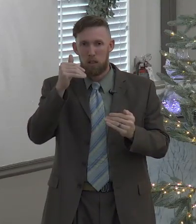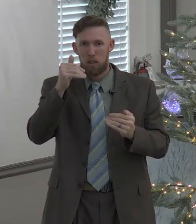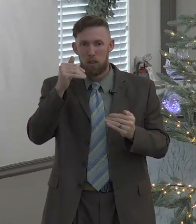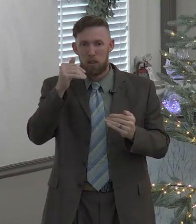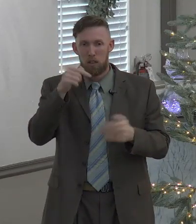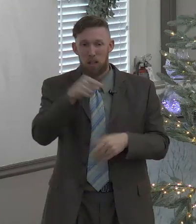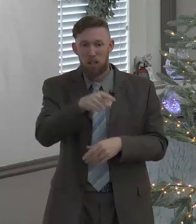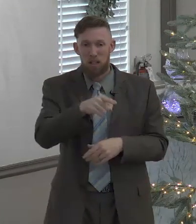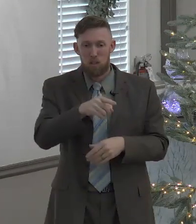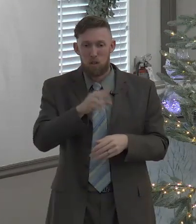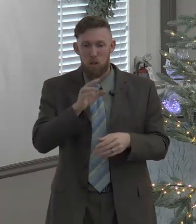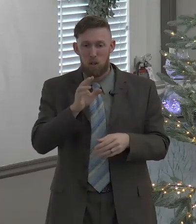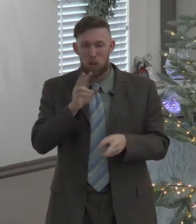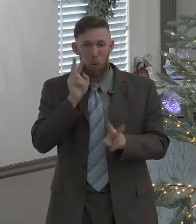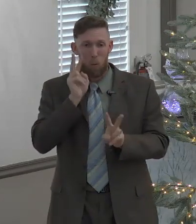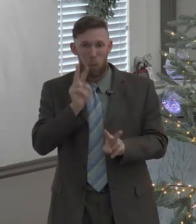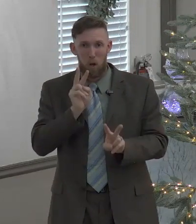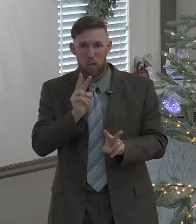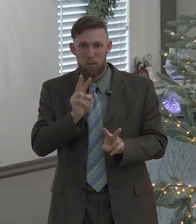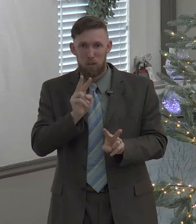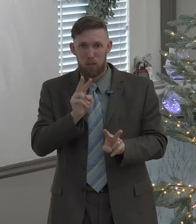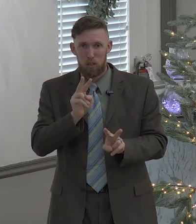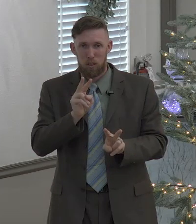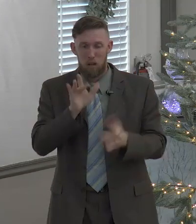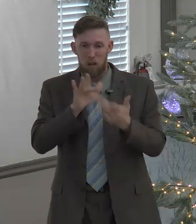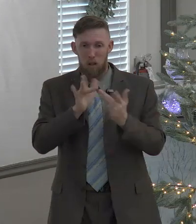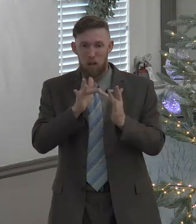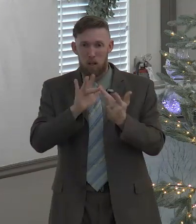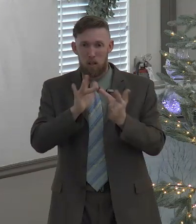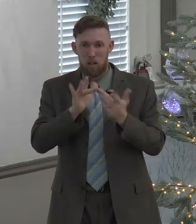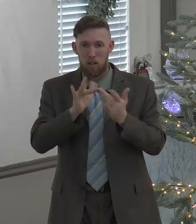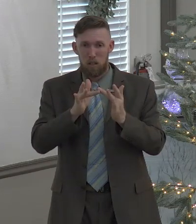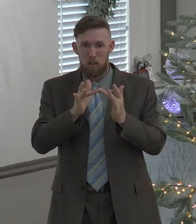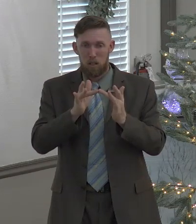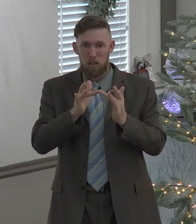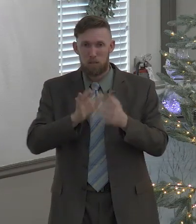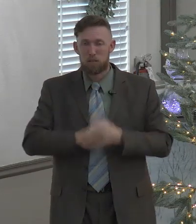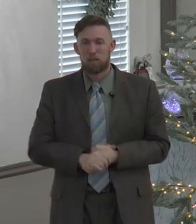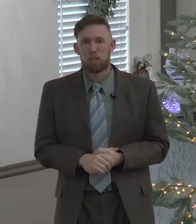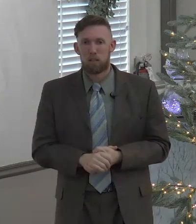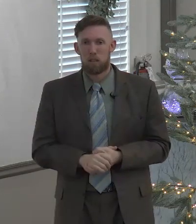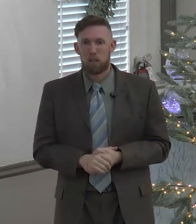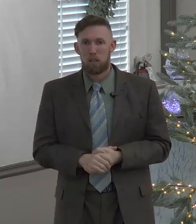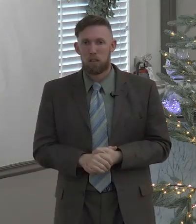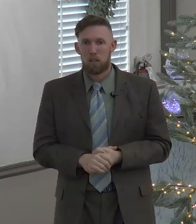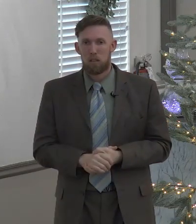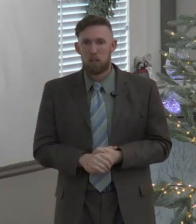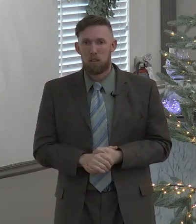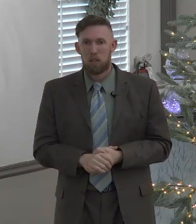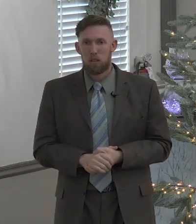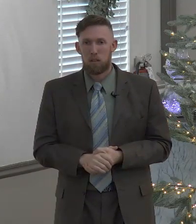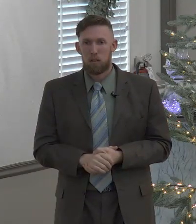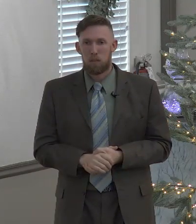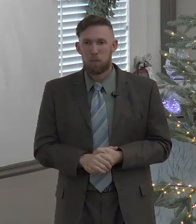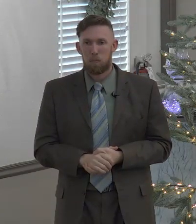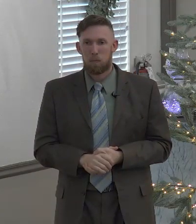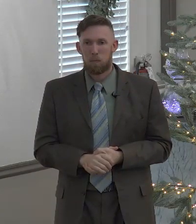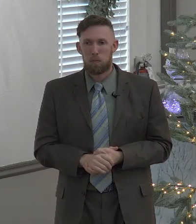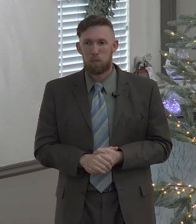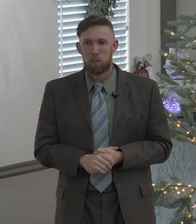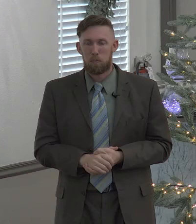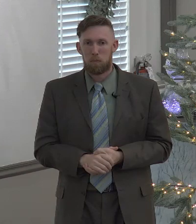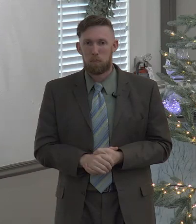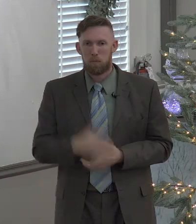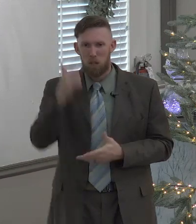In fact, I'm hoping that they're watching the service on live stream, but only if they could figure out how